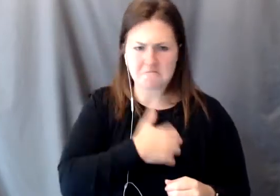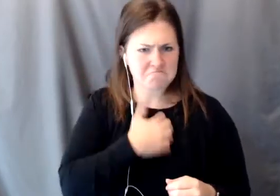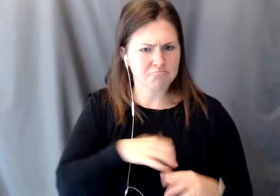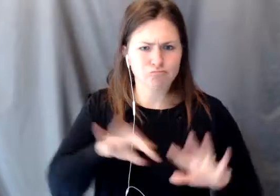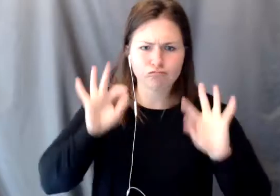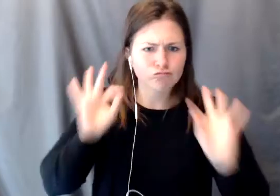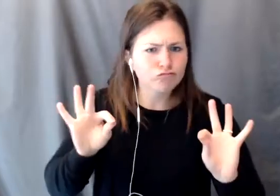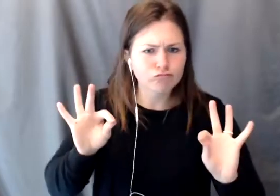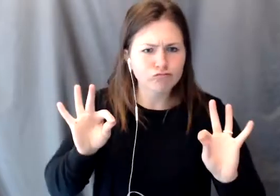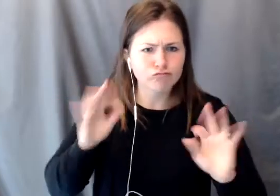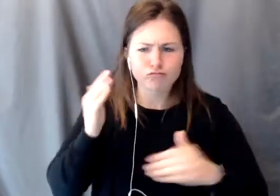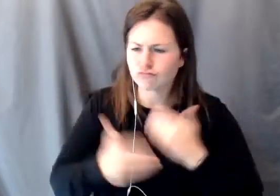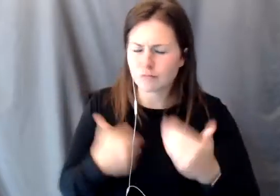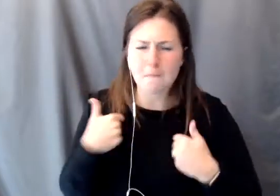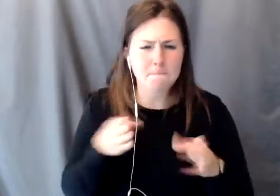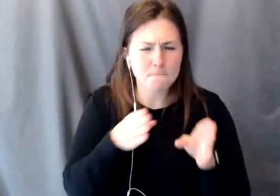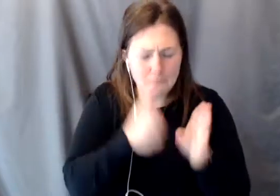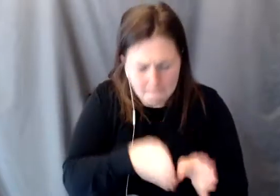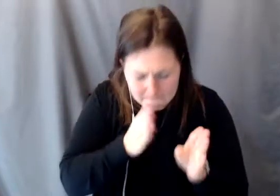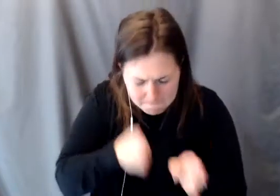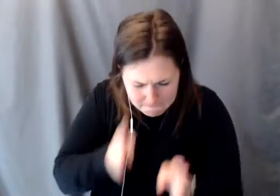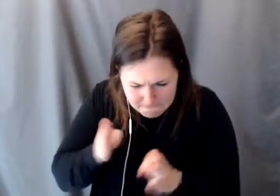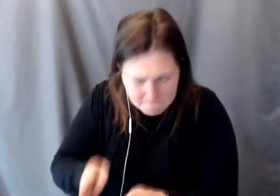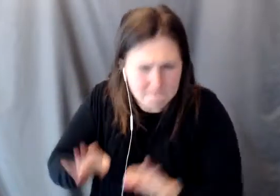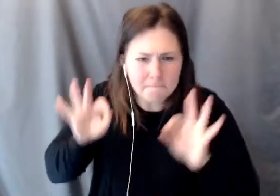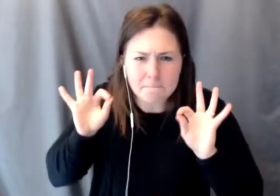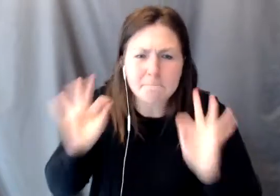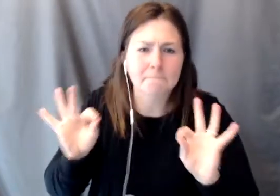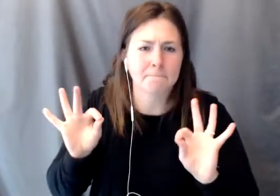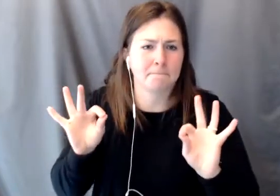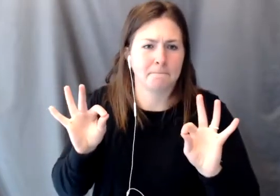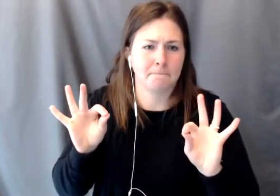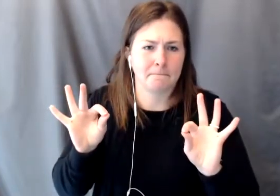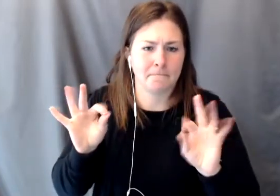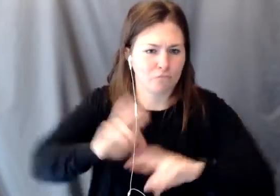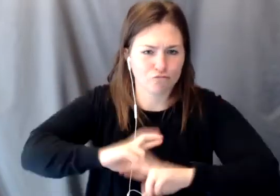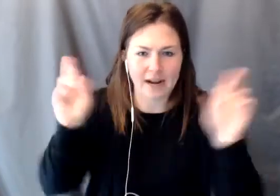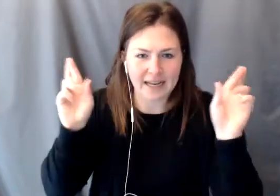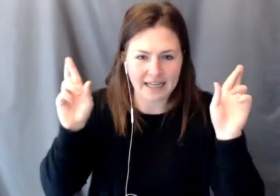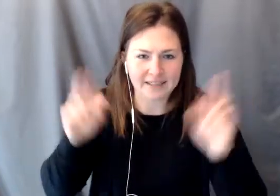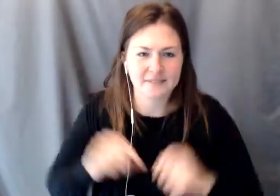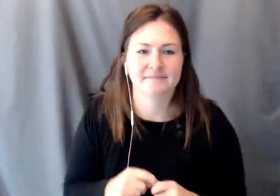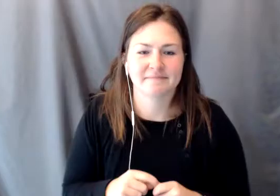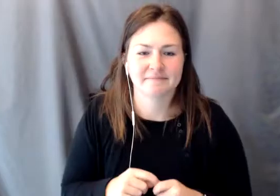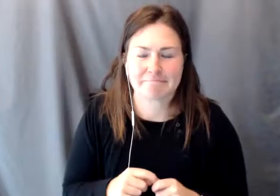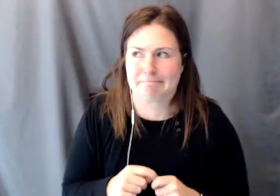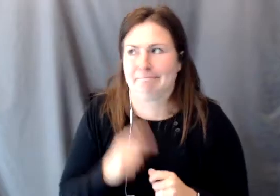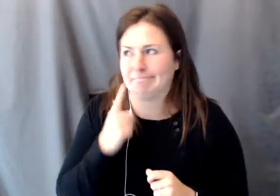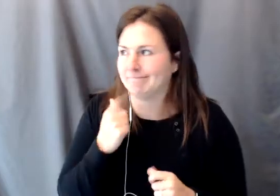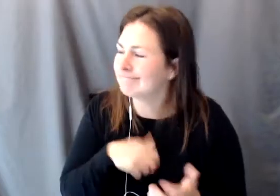was fully prepared. I was totally unprepared. Oh my God.